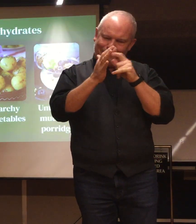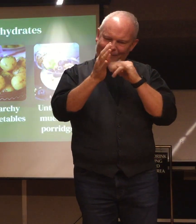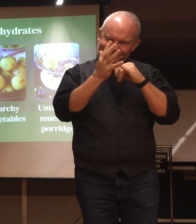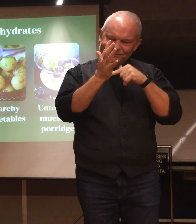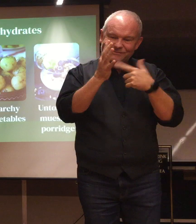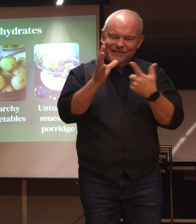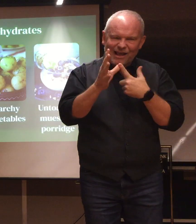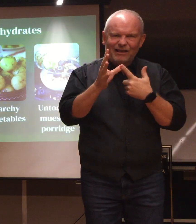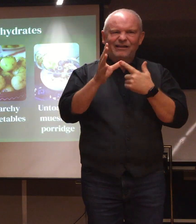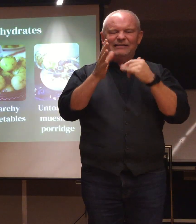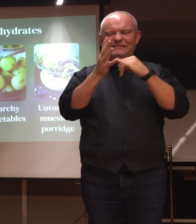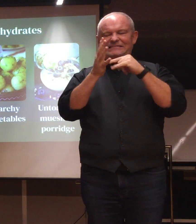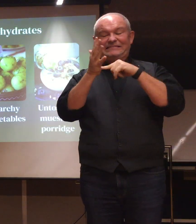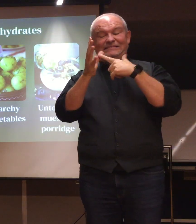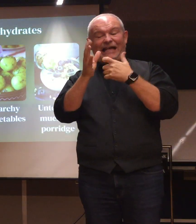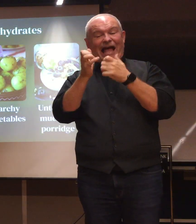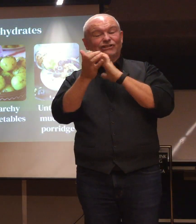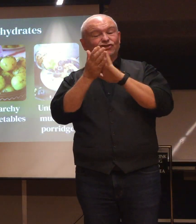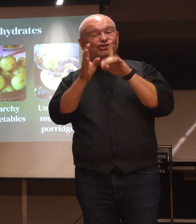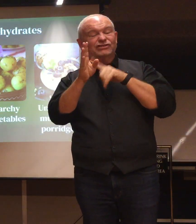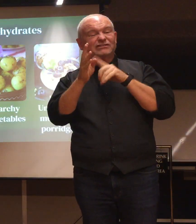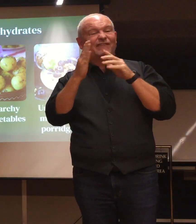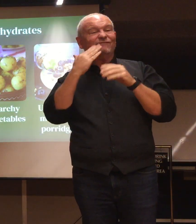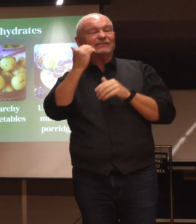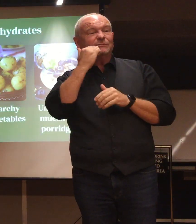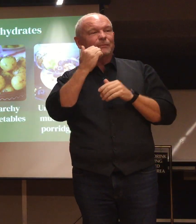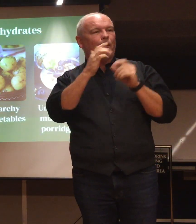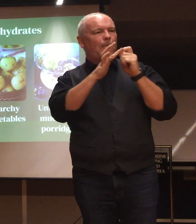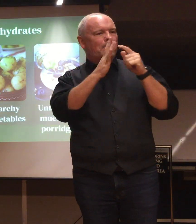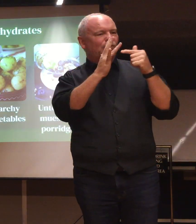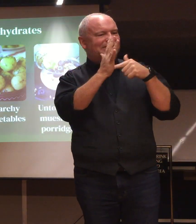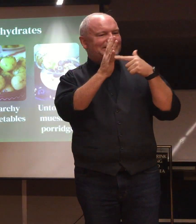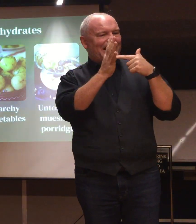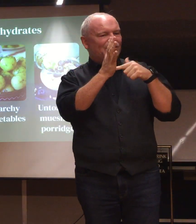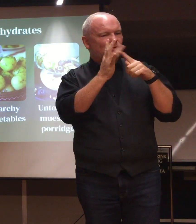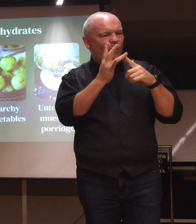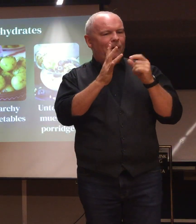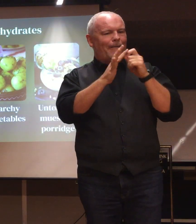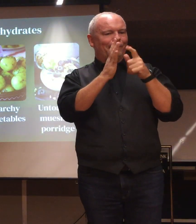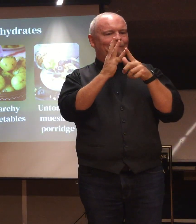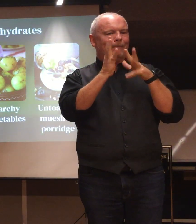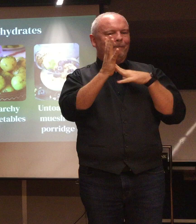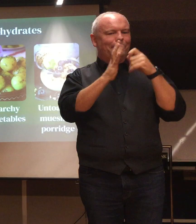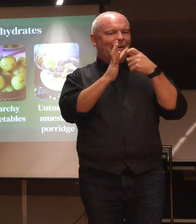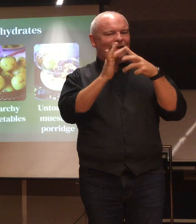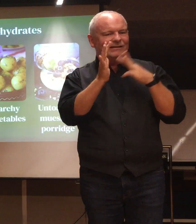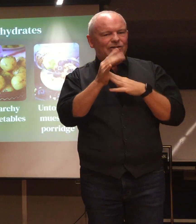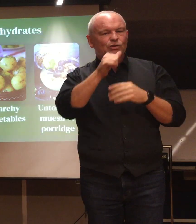starchy vegetables like potato, pumpkin, and sweet potato,